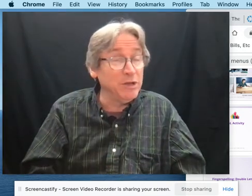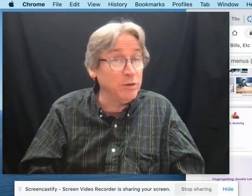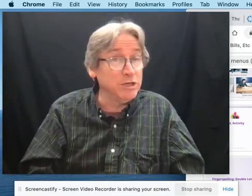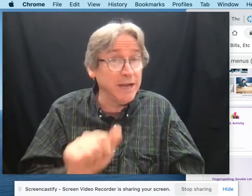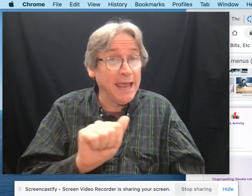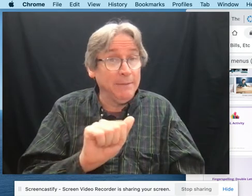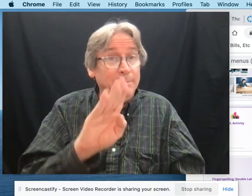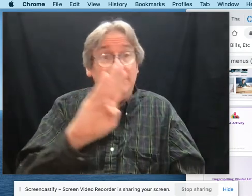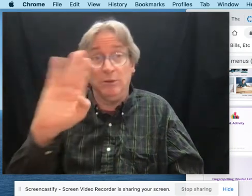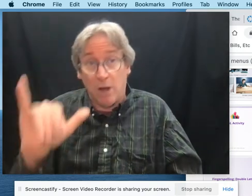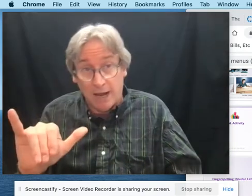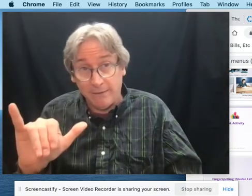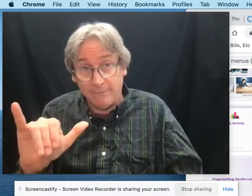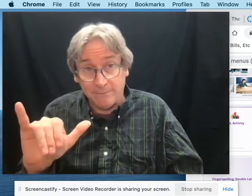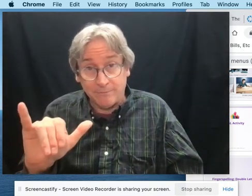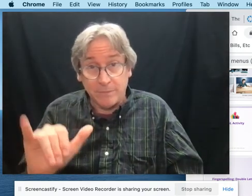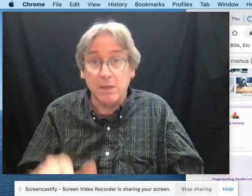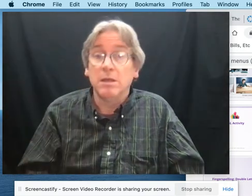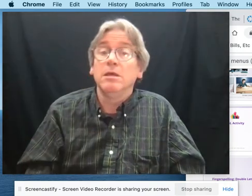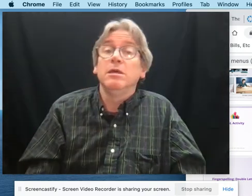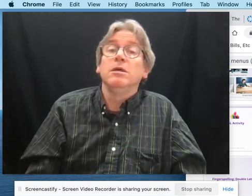me, but you can do it, A-B-B-Y,